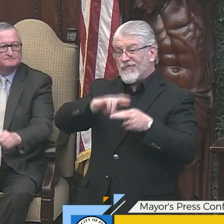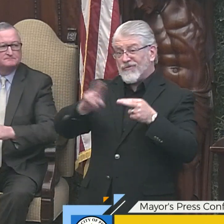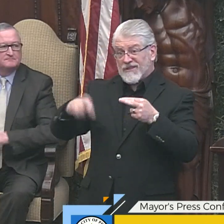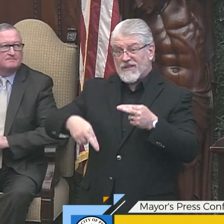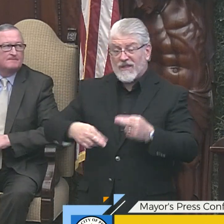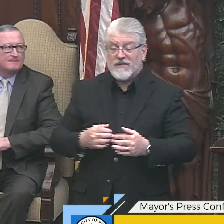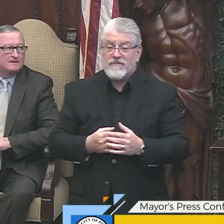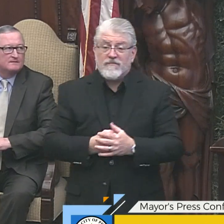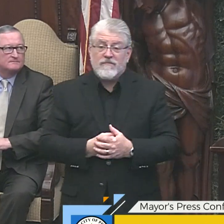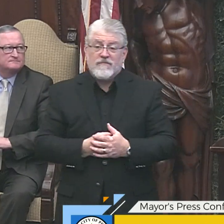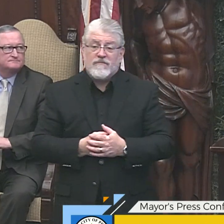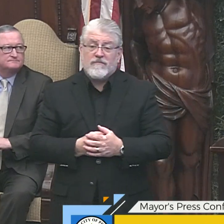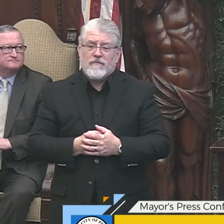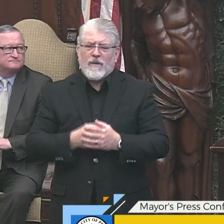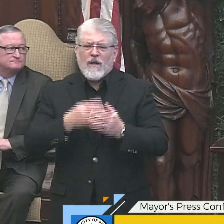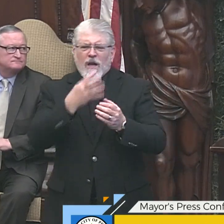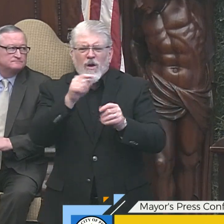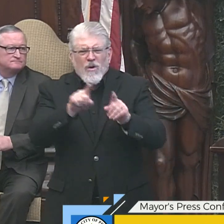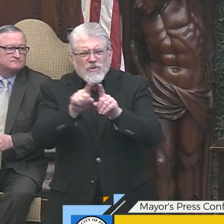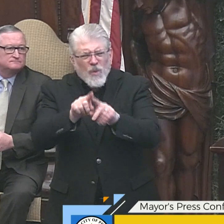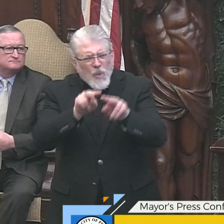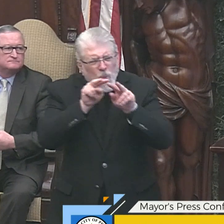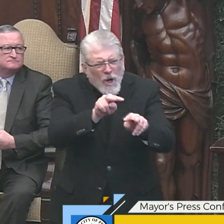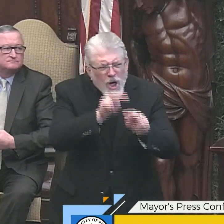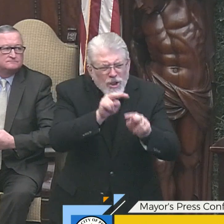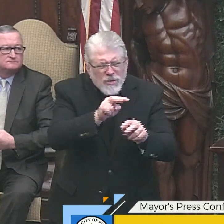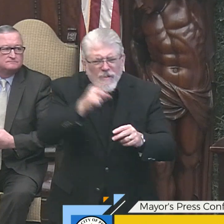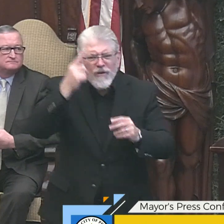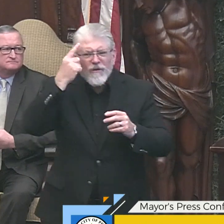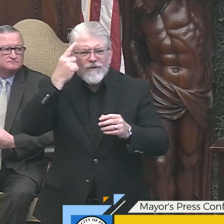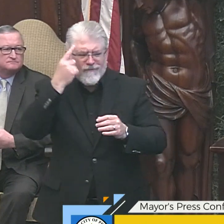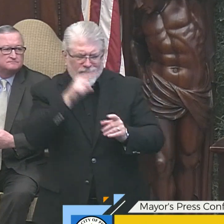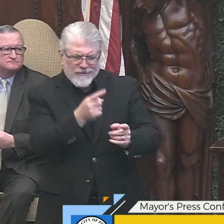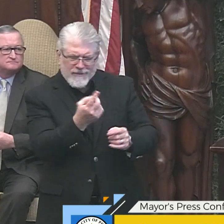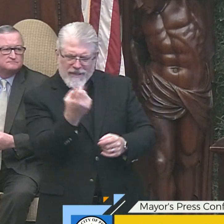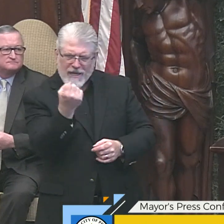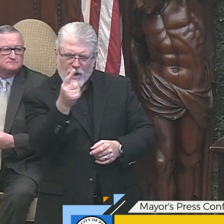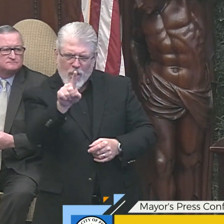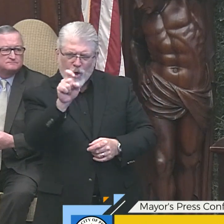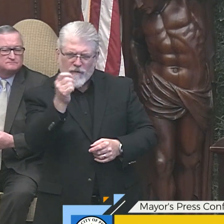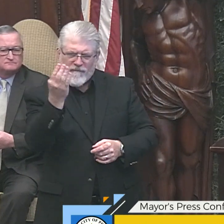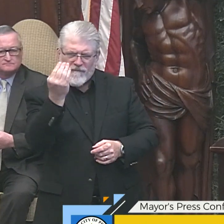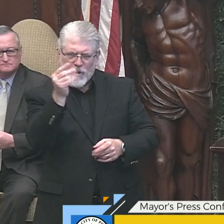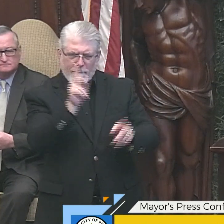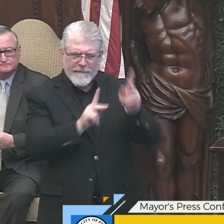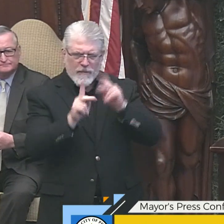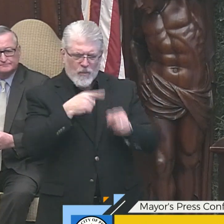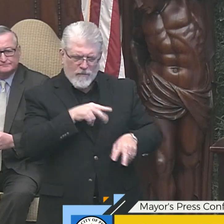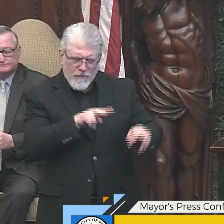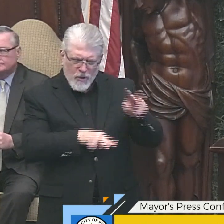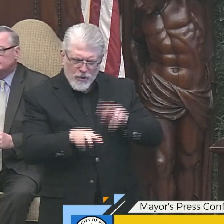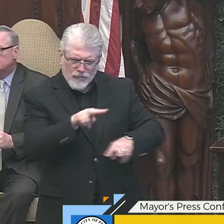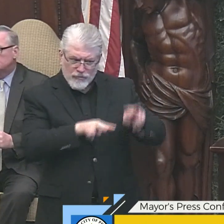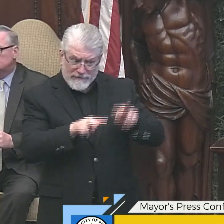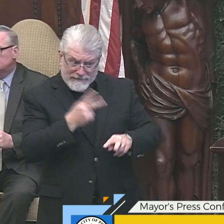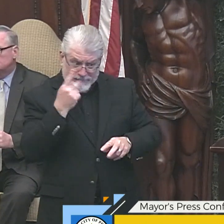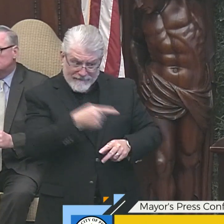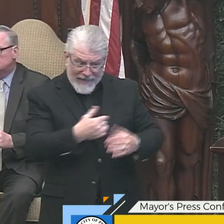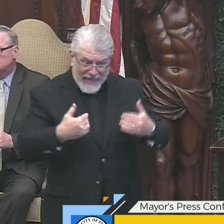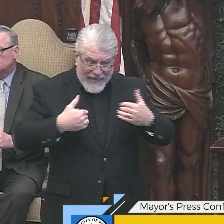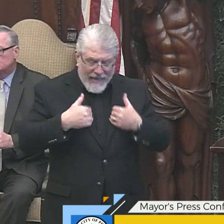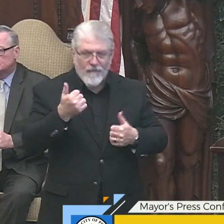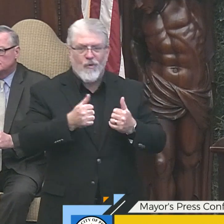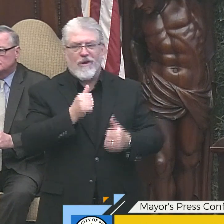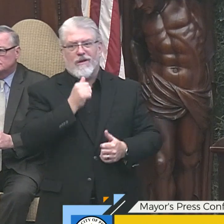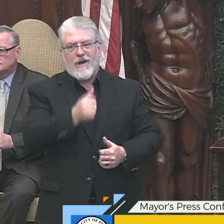114 people who are identified medium or high-risk contacts to the cases that we have identified who are being monitored at